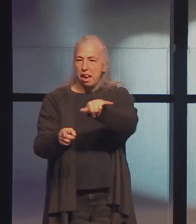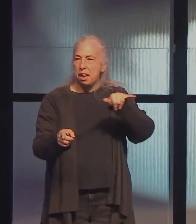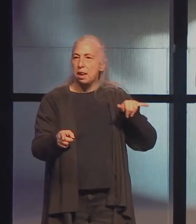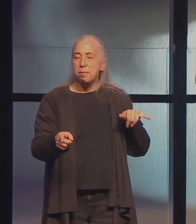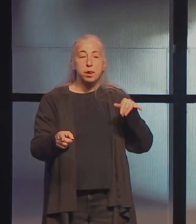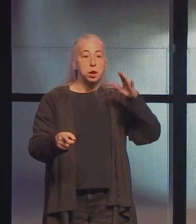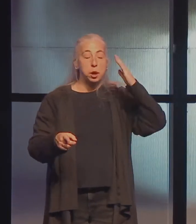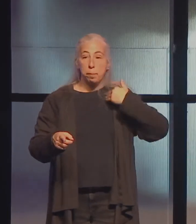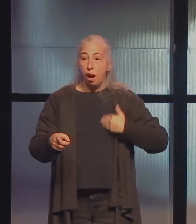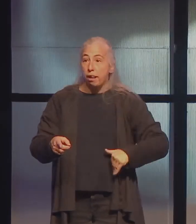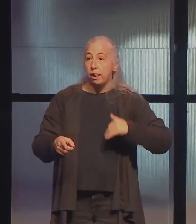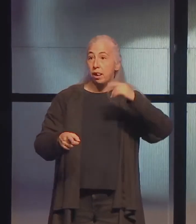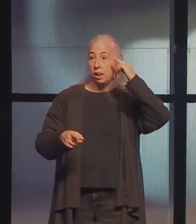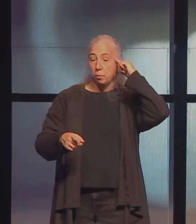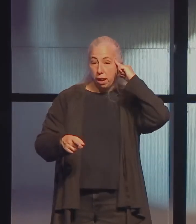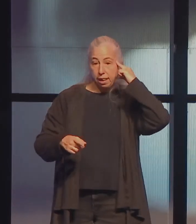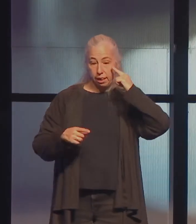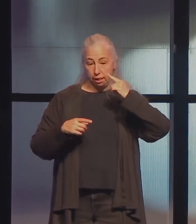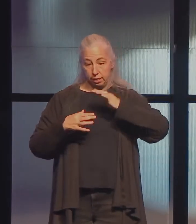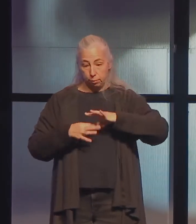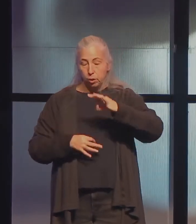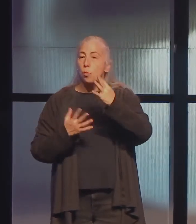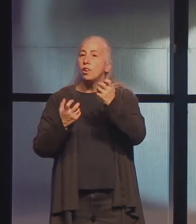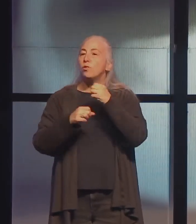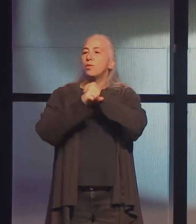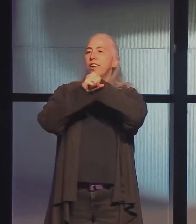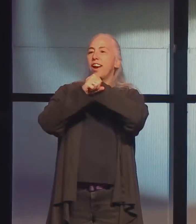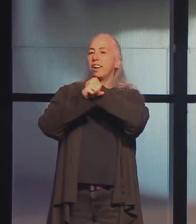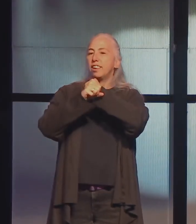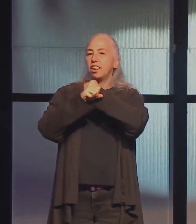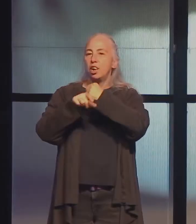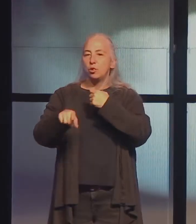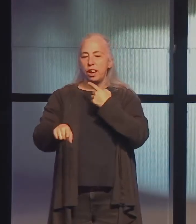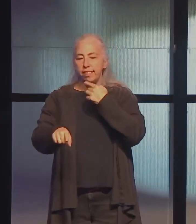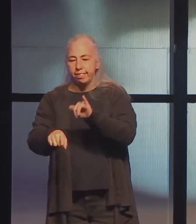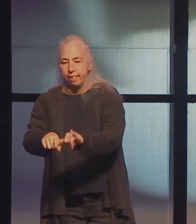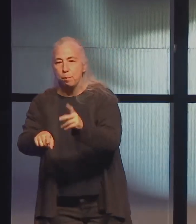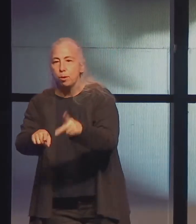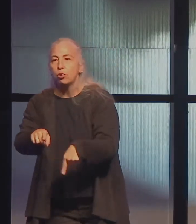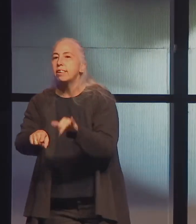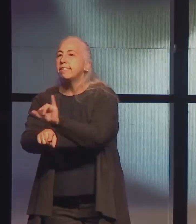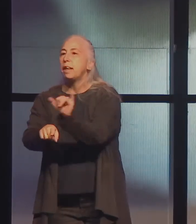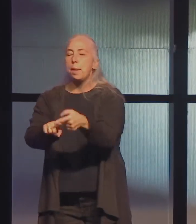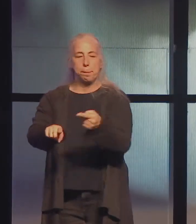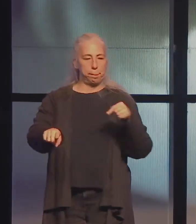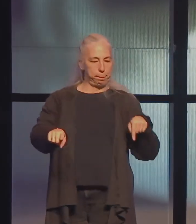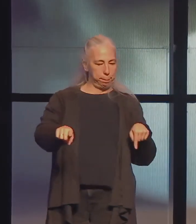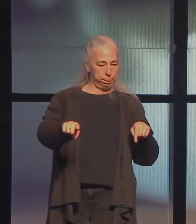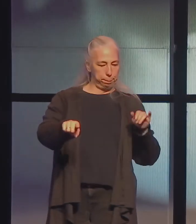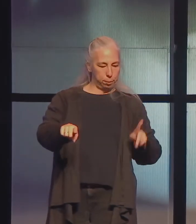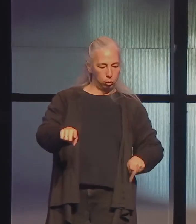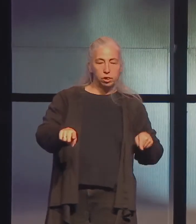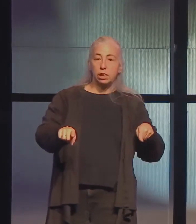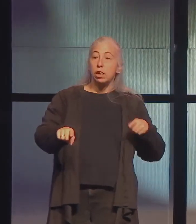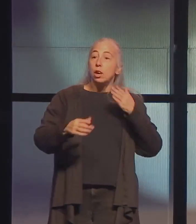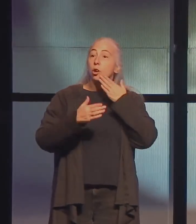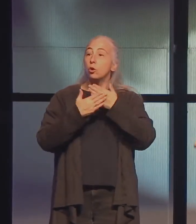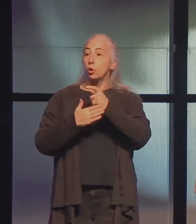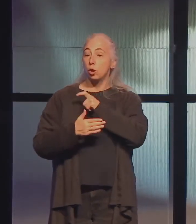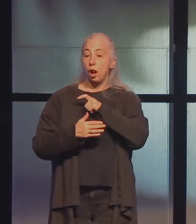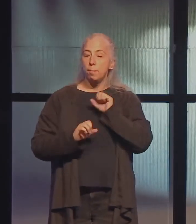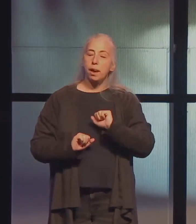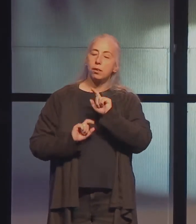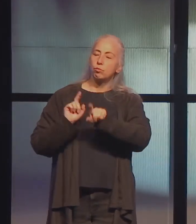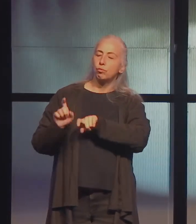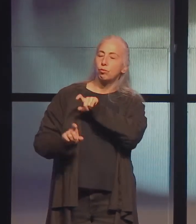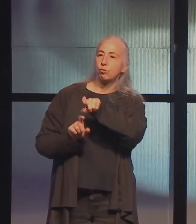your brain, your spirit is trying to protect you, okay? So it's a fair question. So good cop can ask some nice questions, but at some